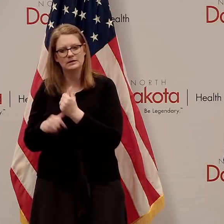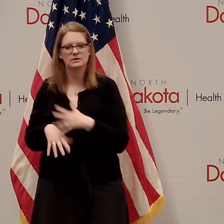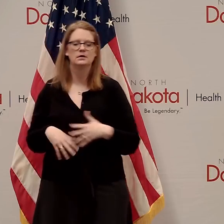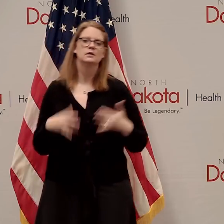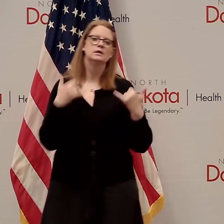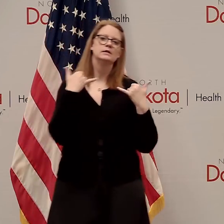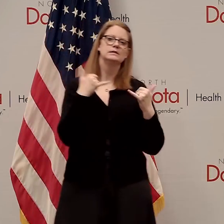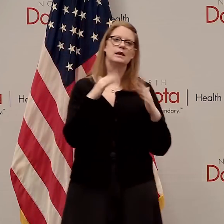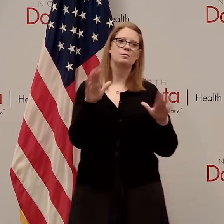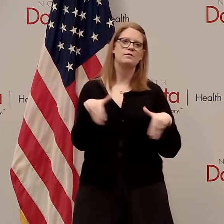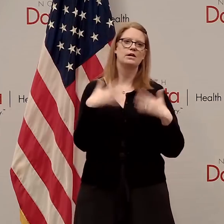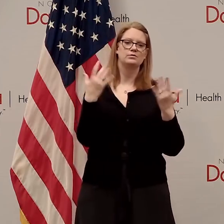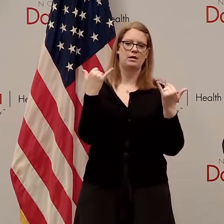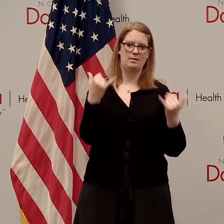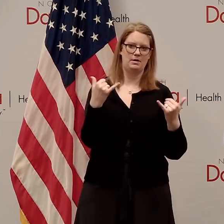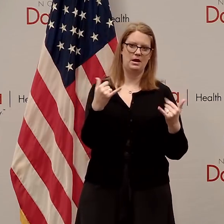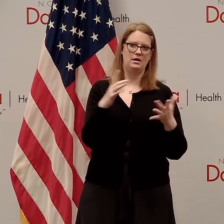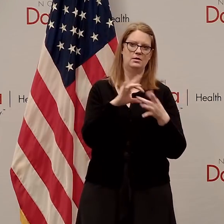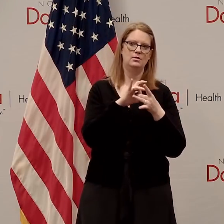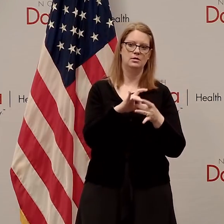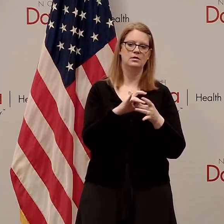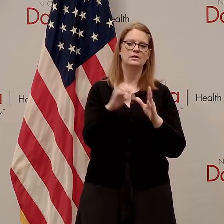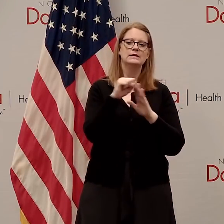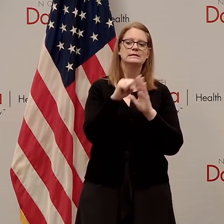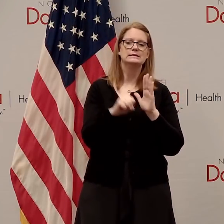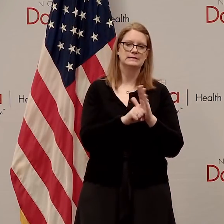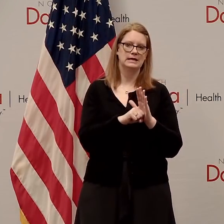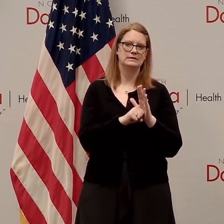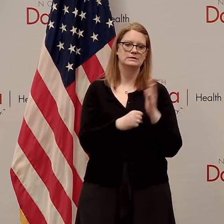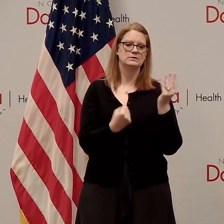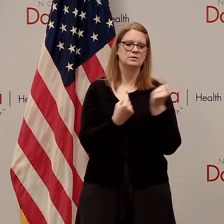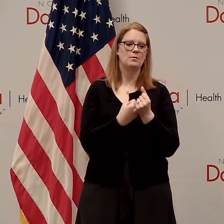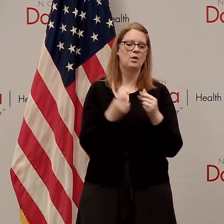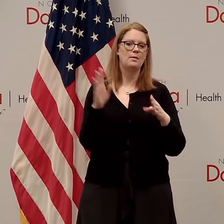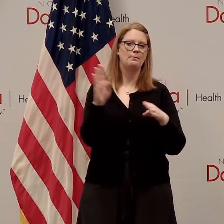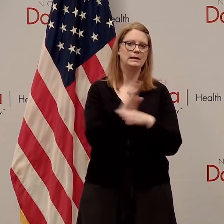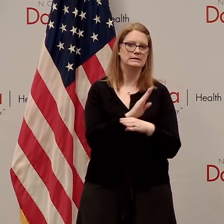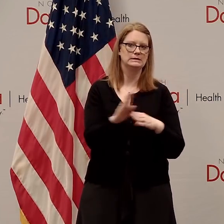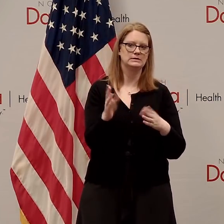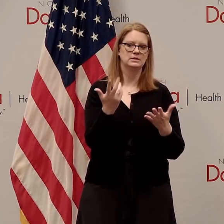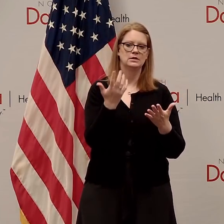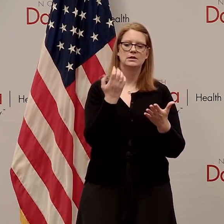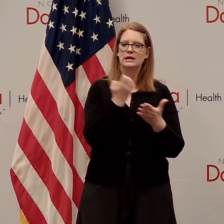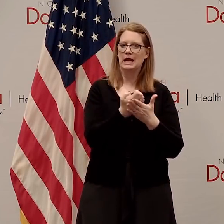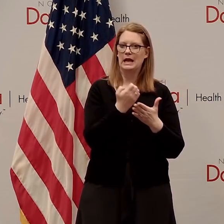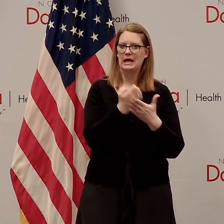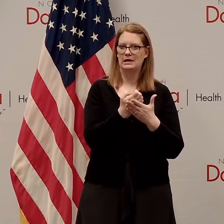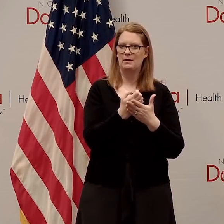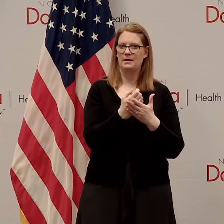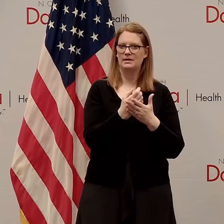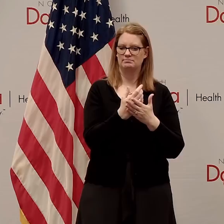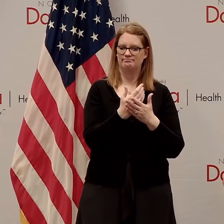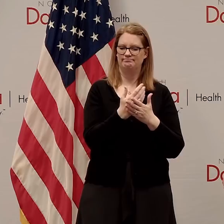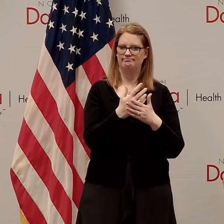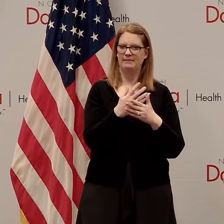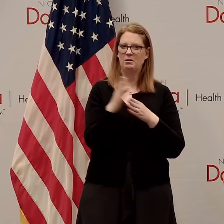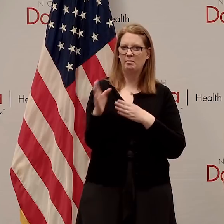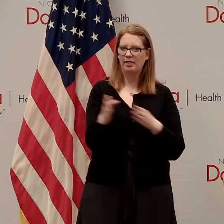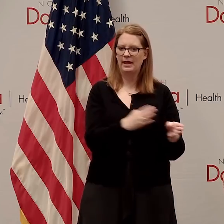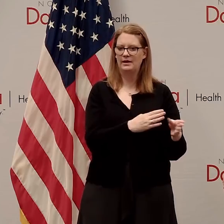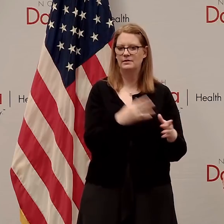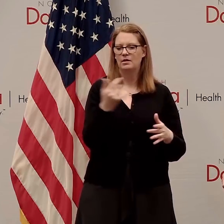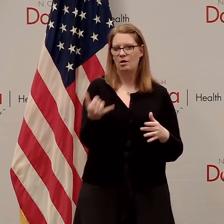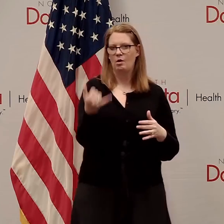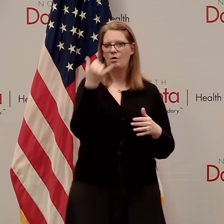we'd like to provide you an update regarding the state's efforts that support businesses and our economic resiliency. And joining us today, calling in,